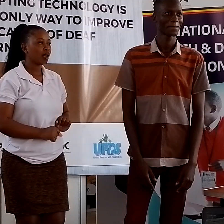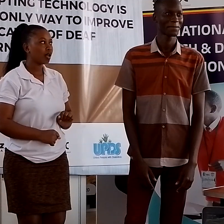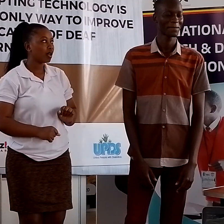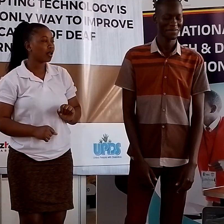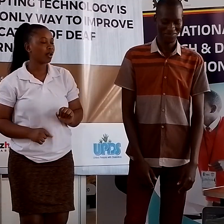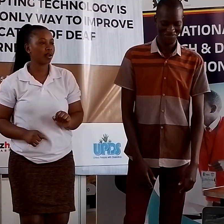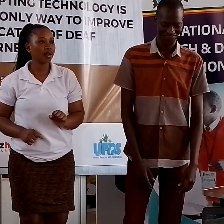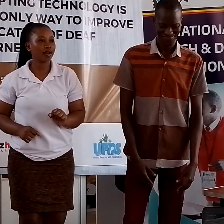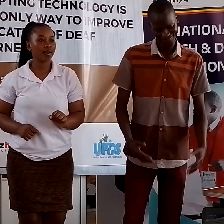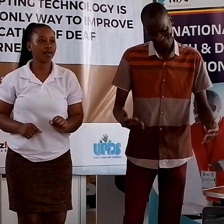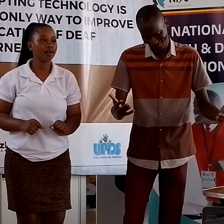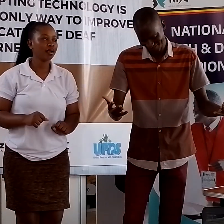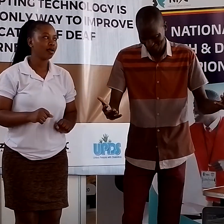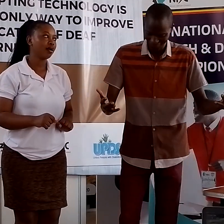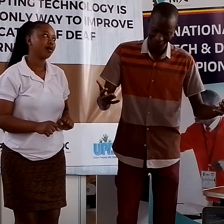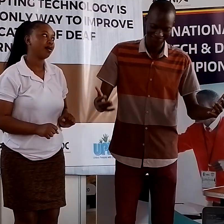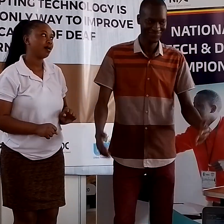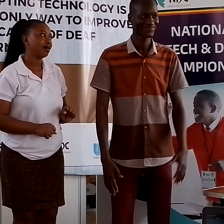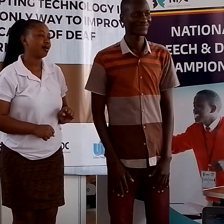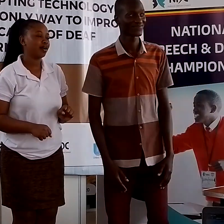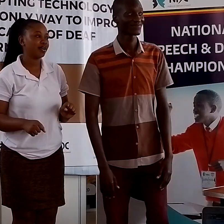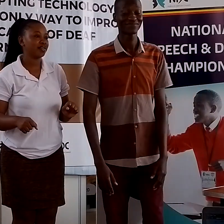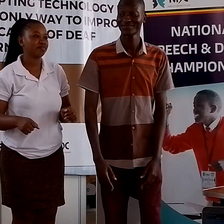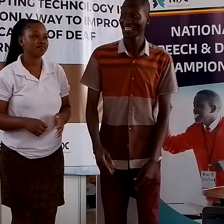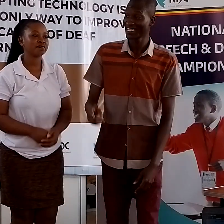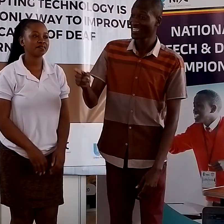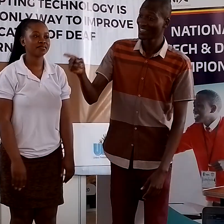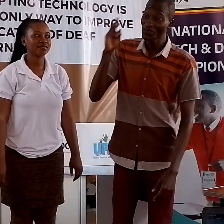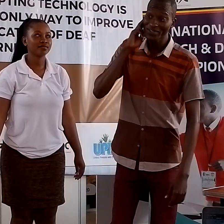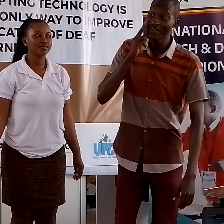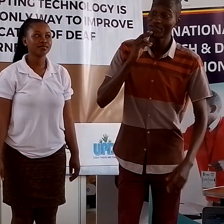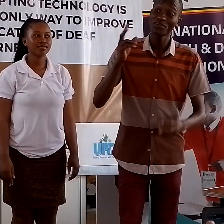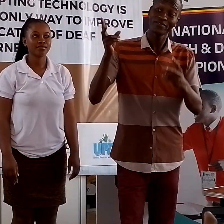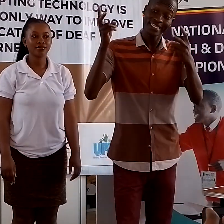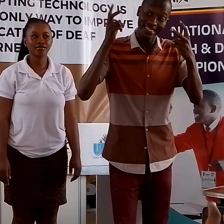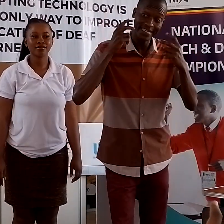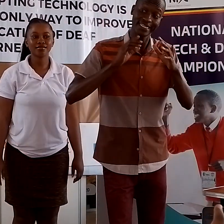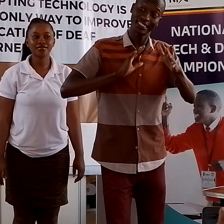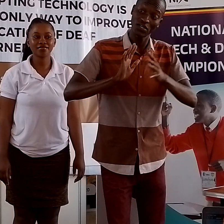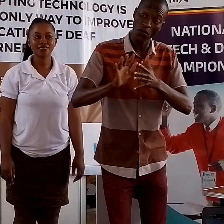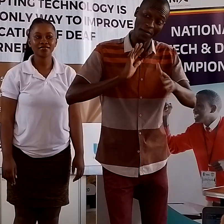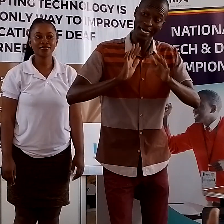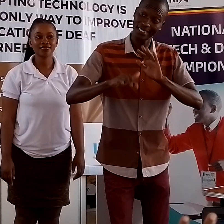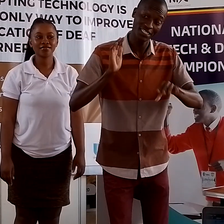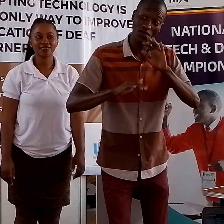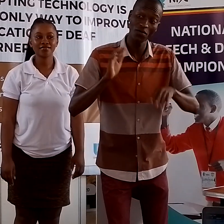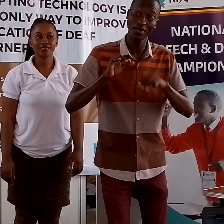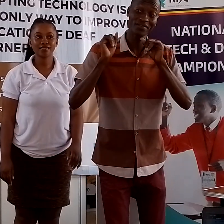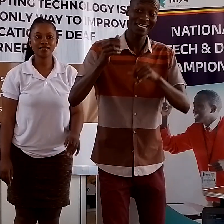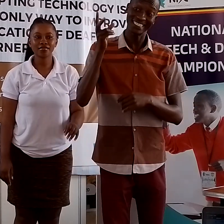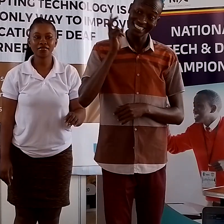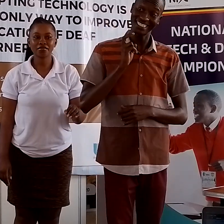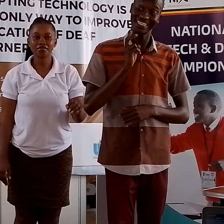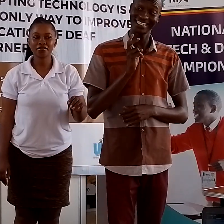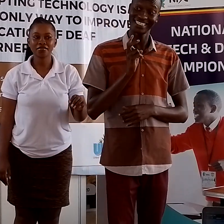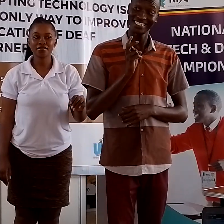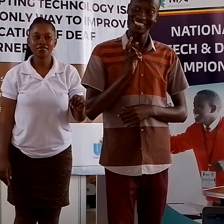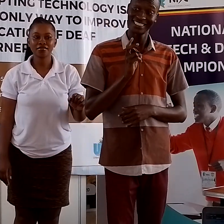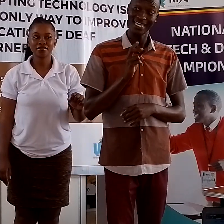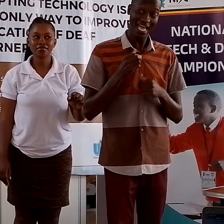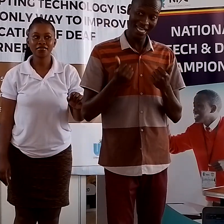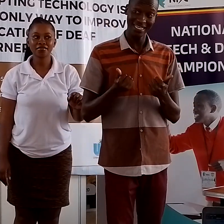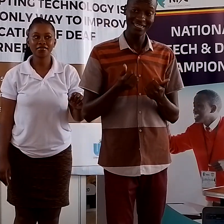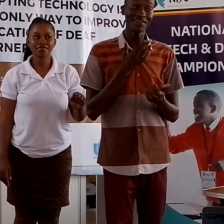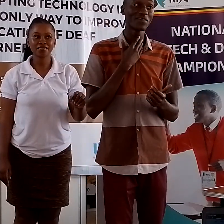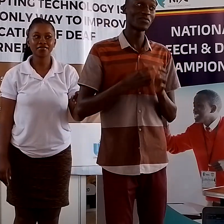Will it let you go, my friend? Mr. DJ, where are you? The DJ is coming, and I want to tell you